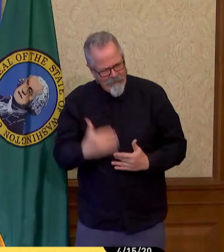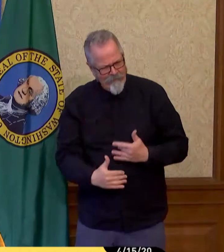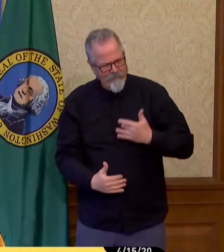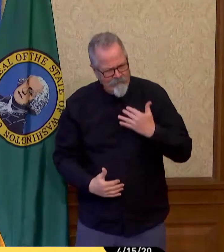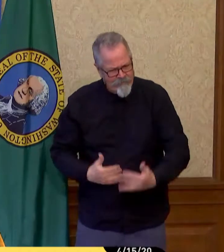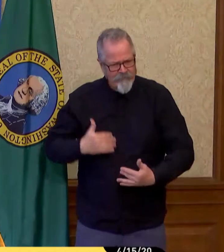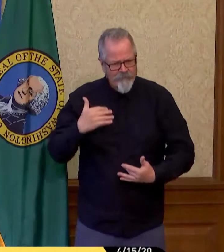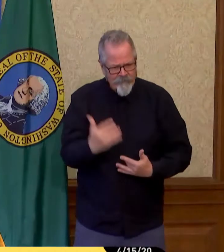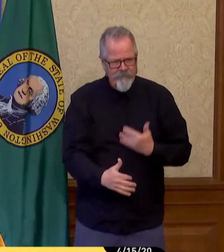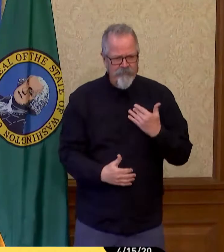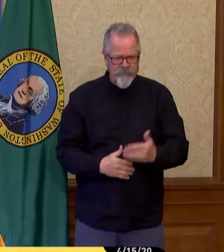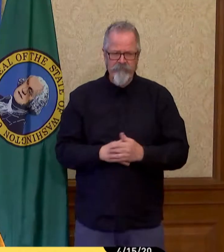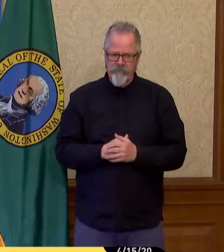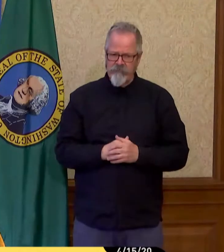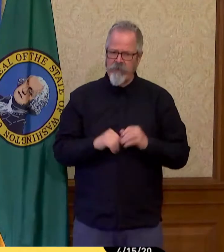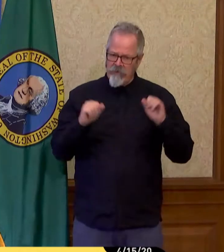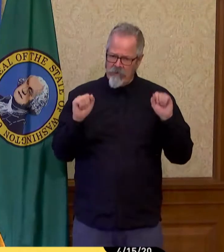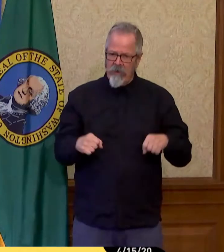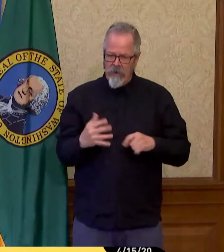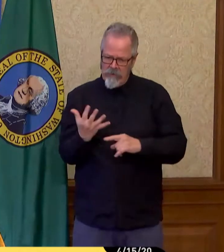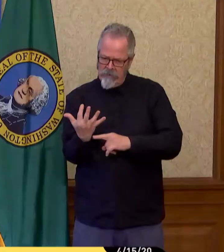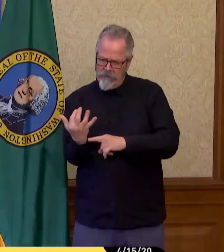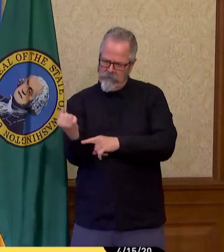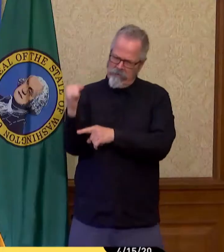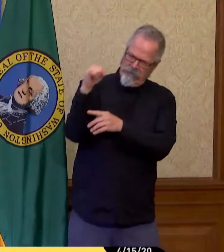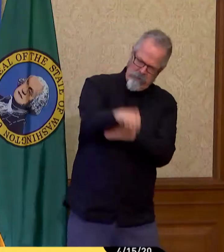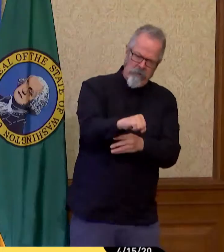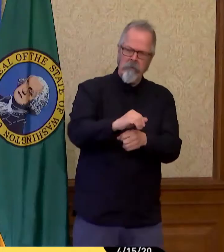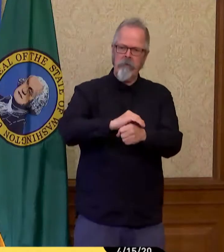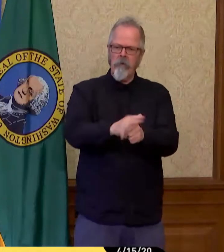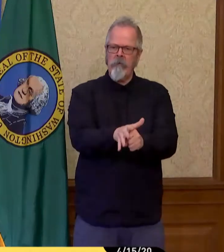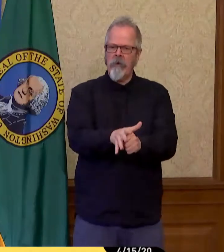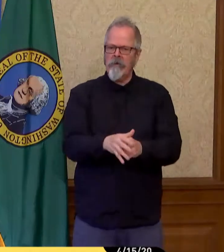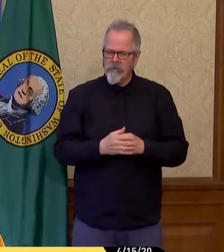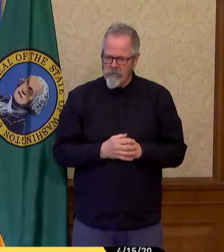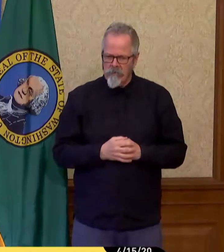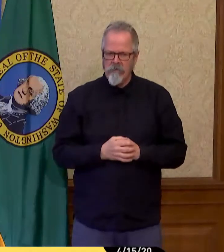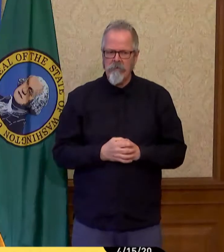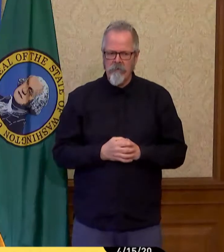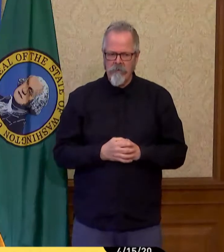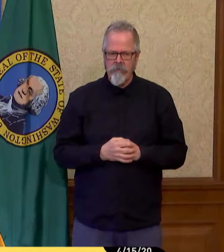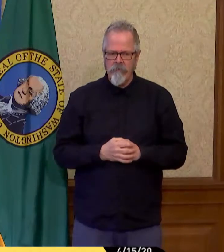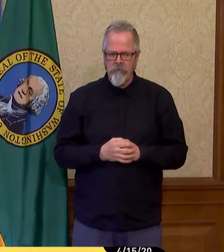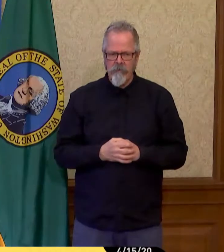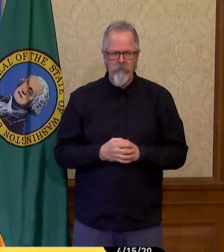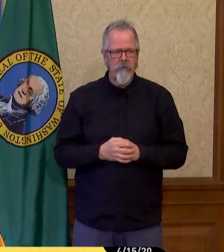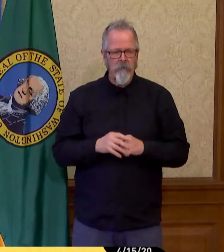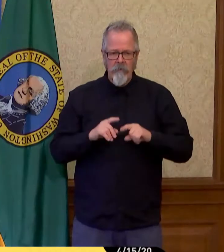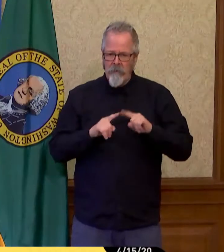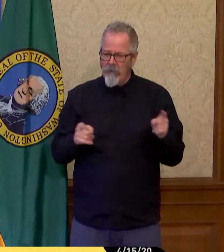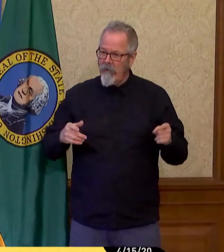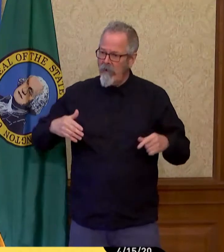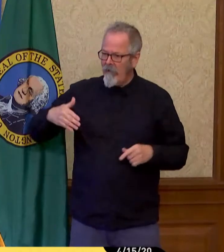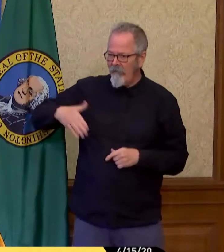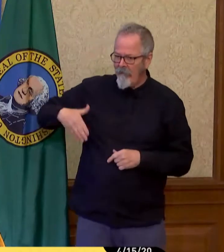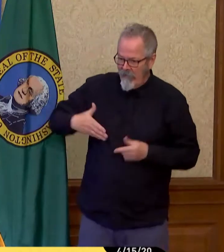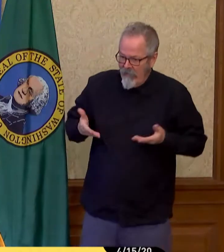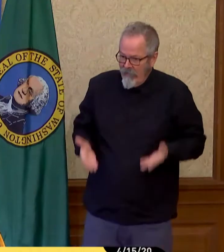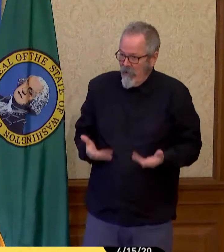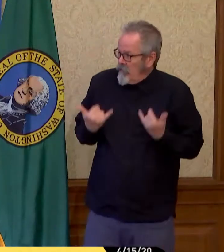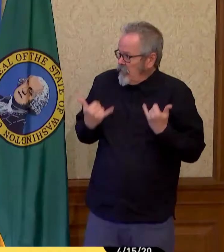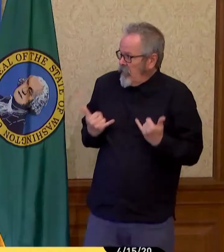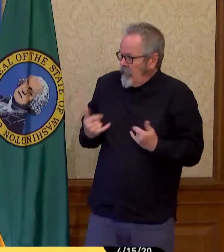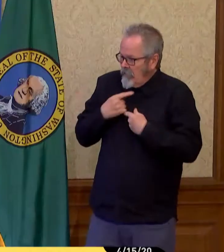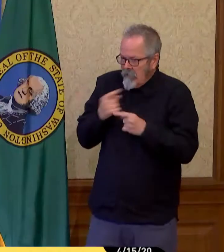have a lot more work to do until we can get to this transition point. So we are working towards that transition